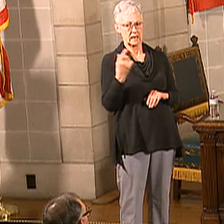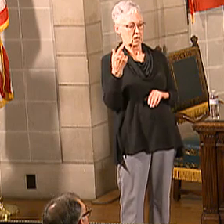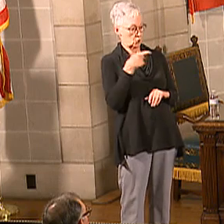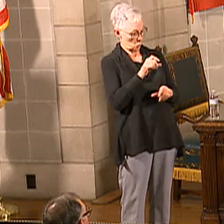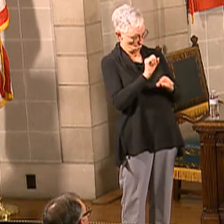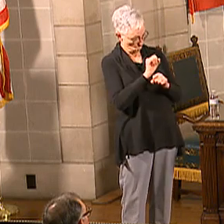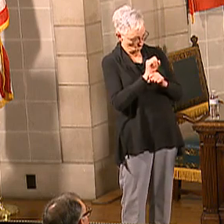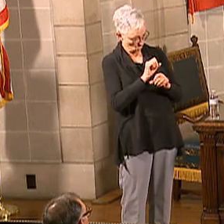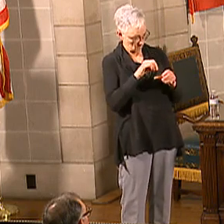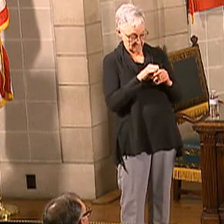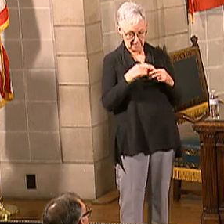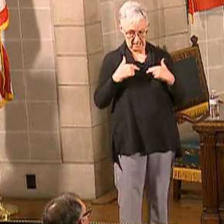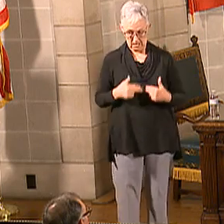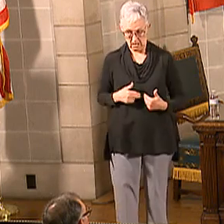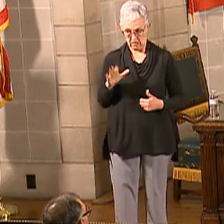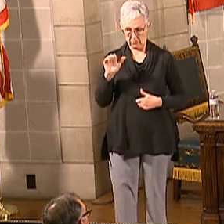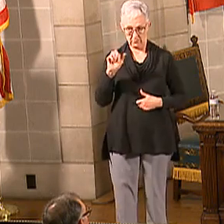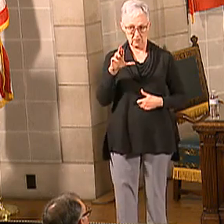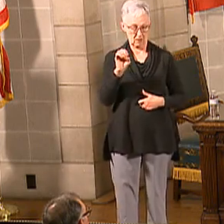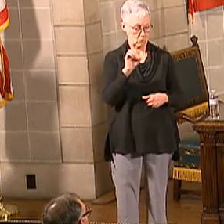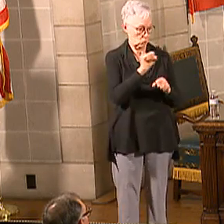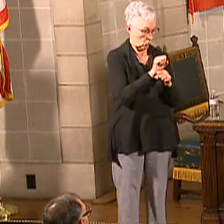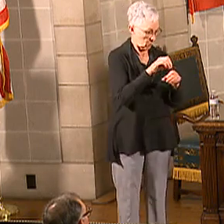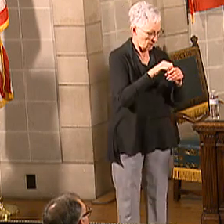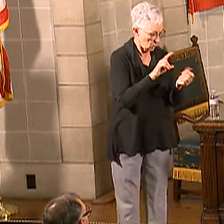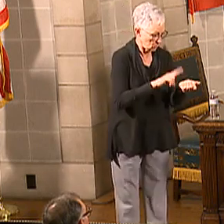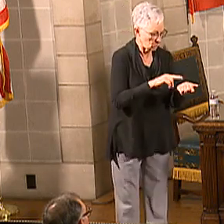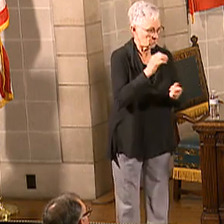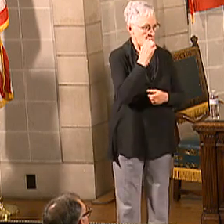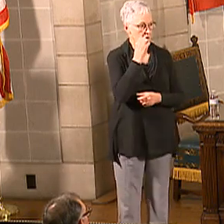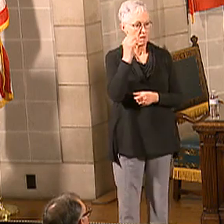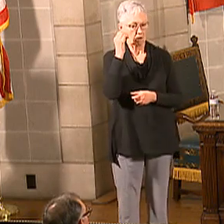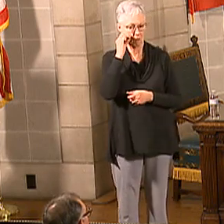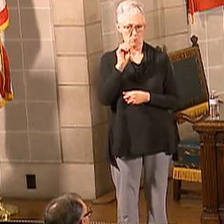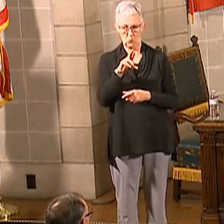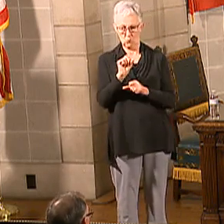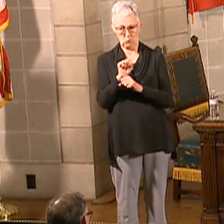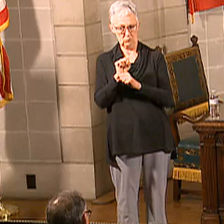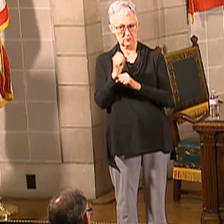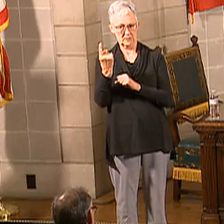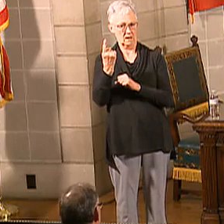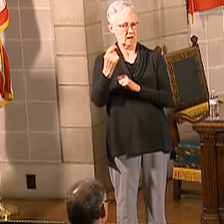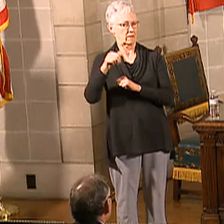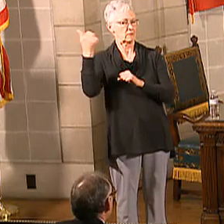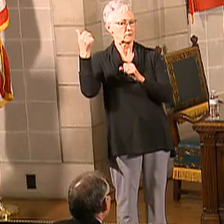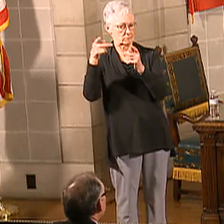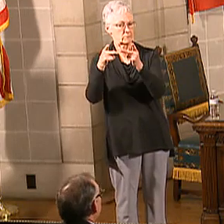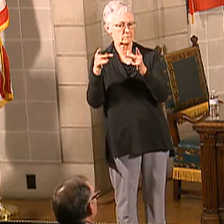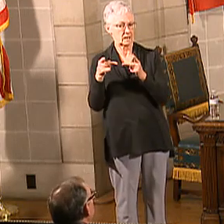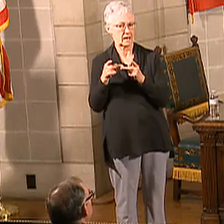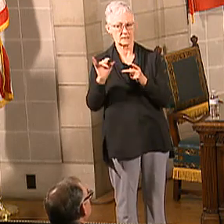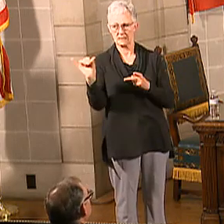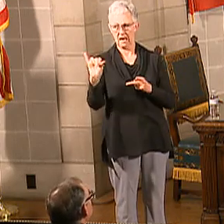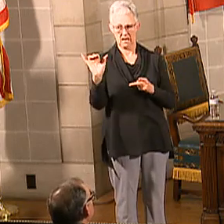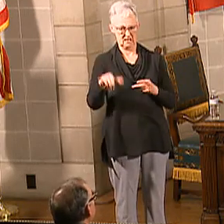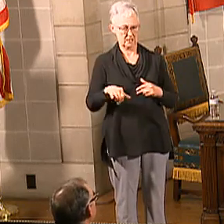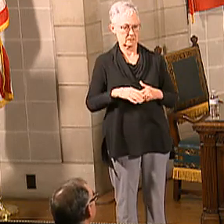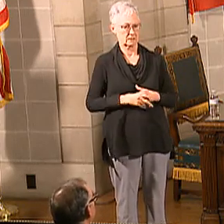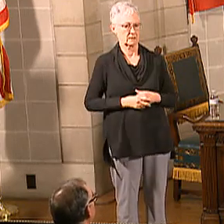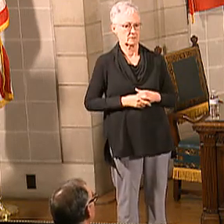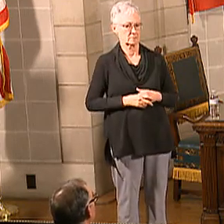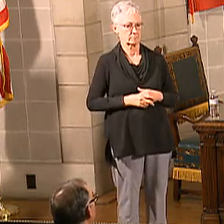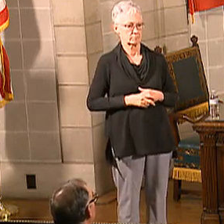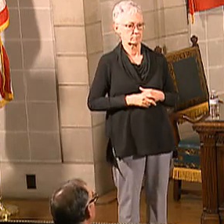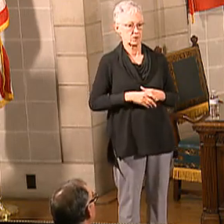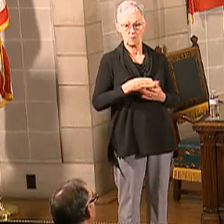who's a healthcare worker, somebody who has been in a nursing home or other kind of facilities like that. Somebody who maybe